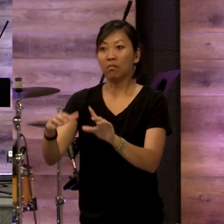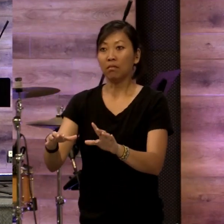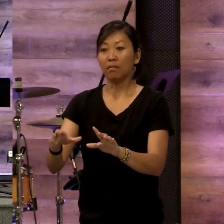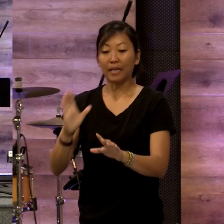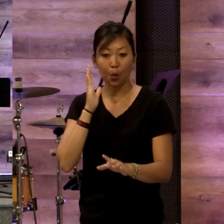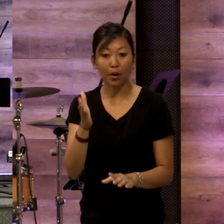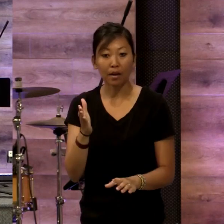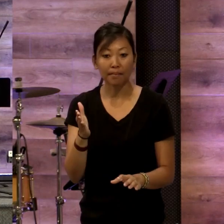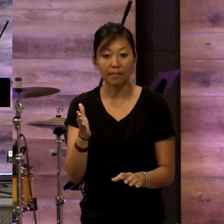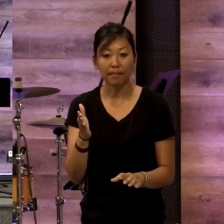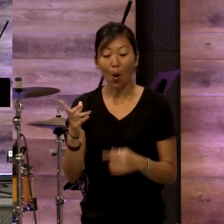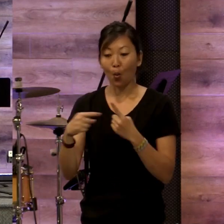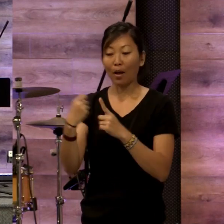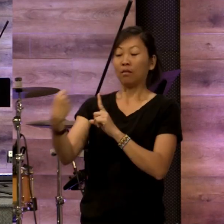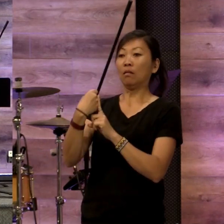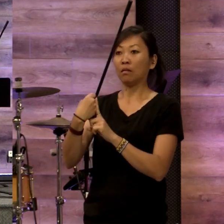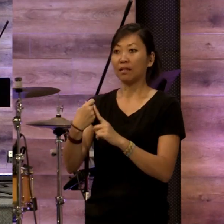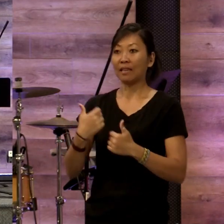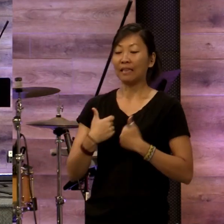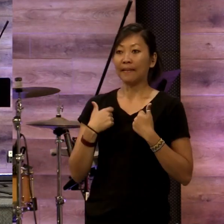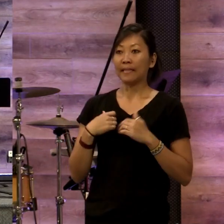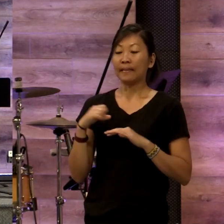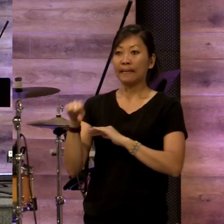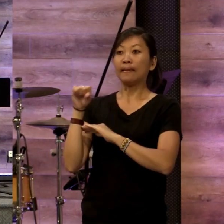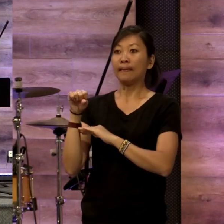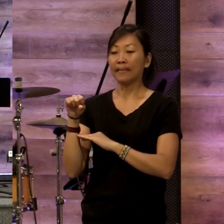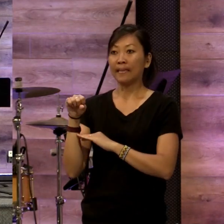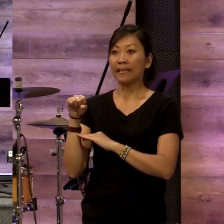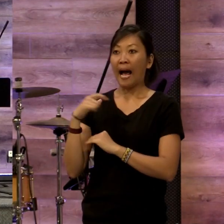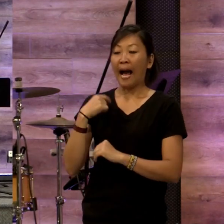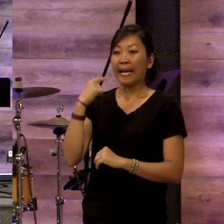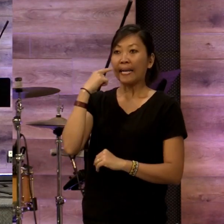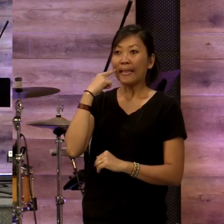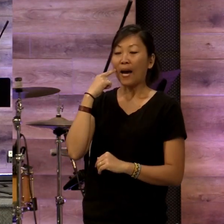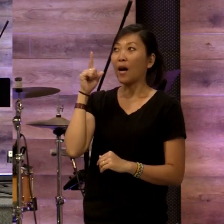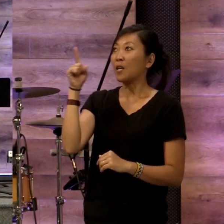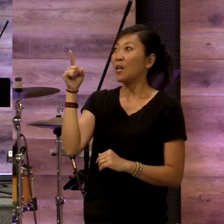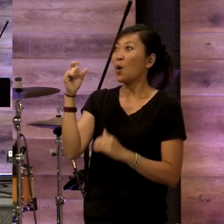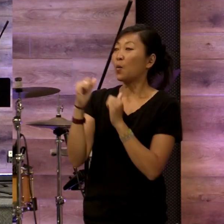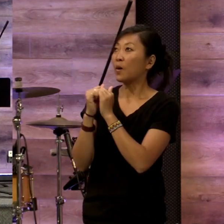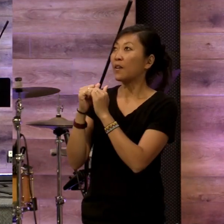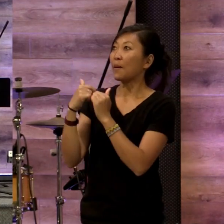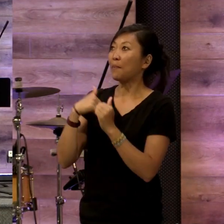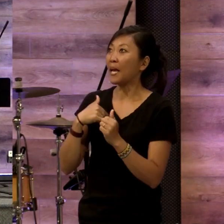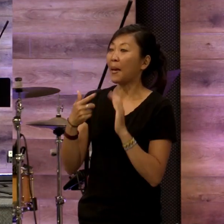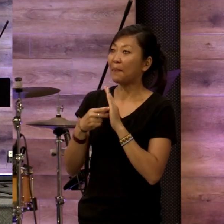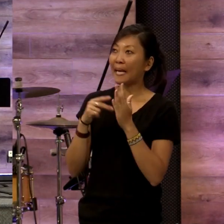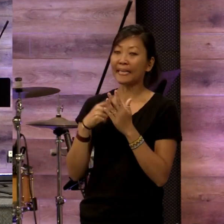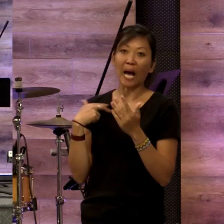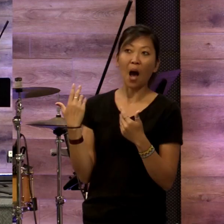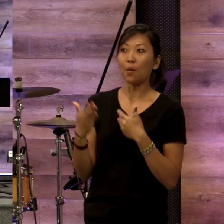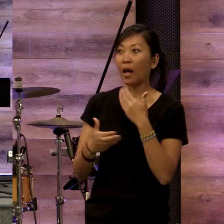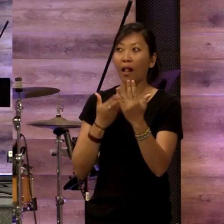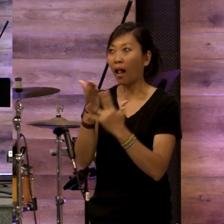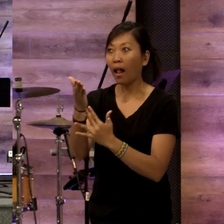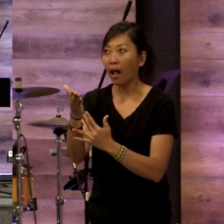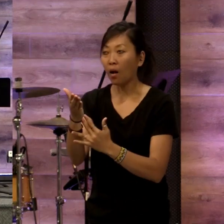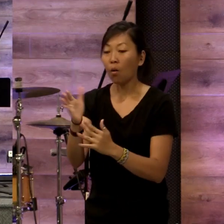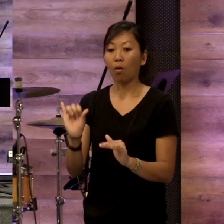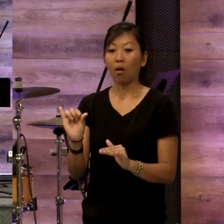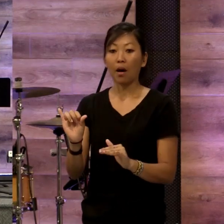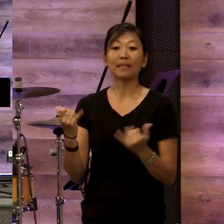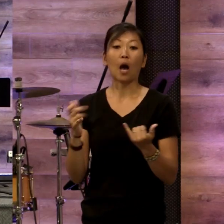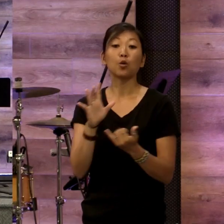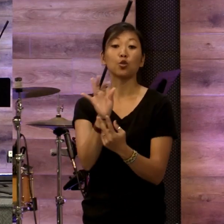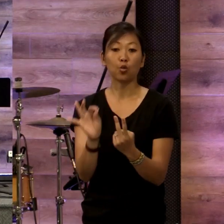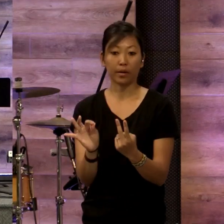when they come and life doesn't match up with what we thought it would be like, we are presented with a choice. Do I grab